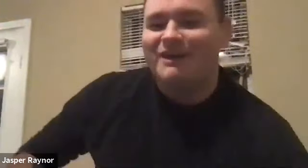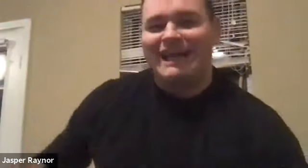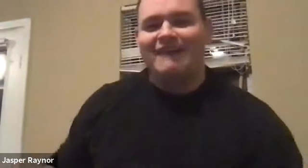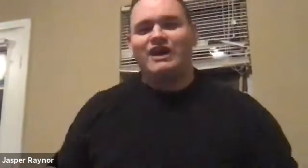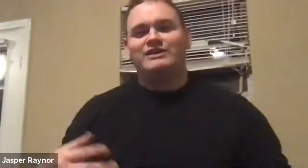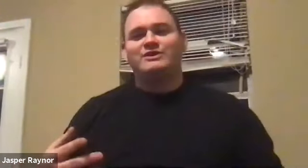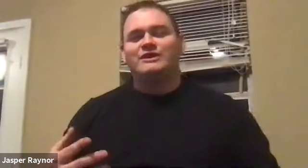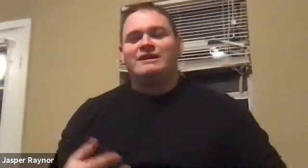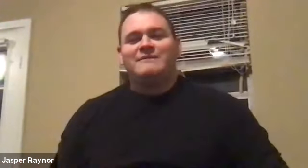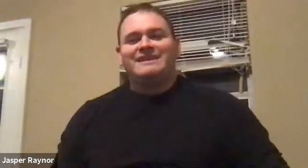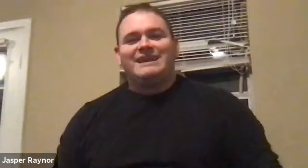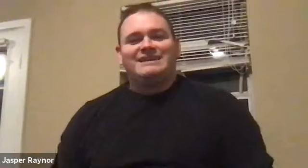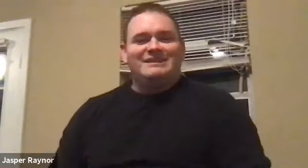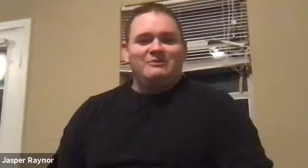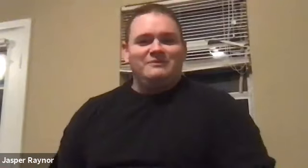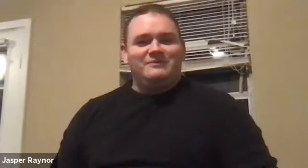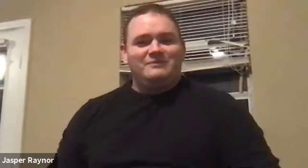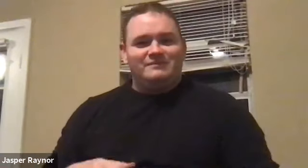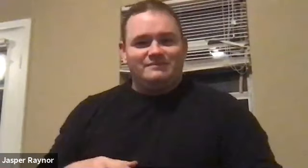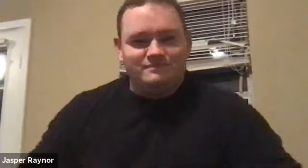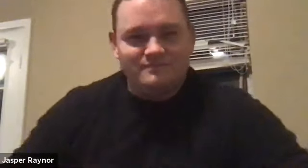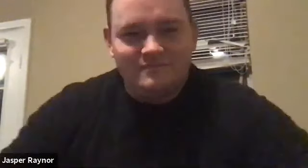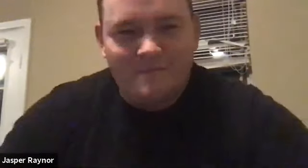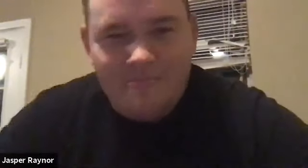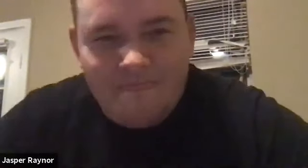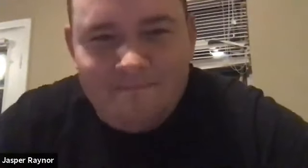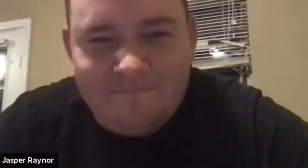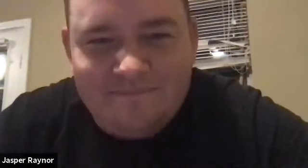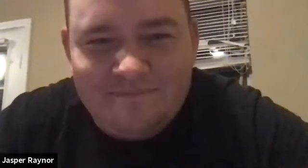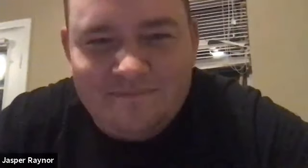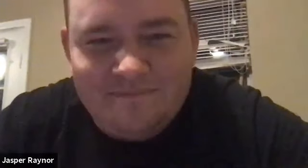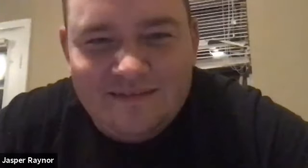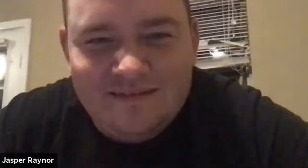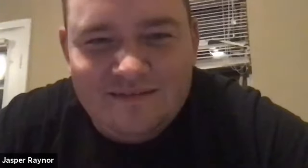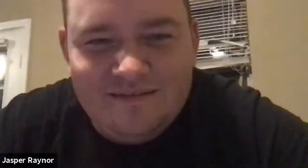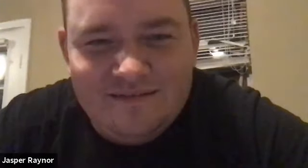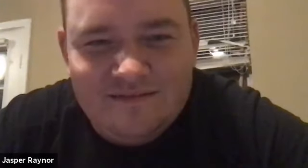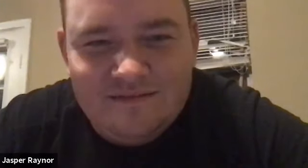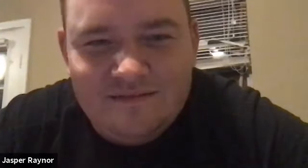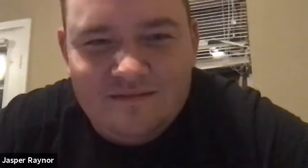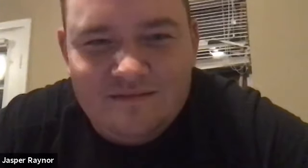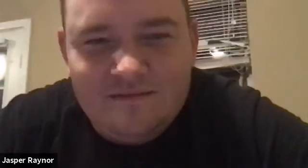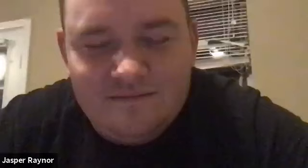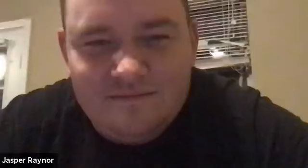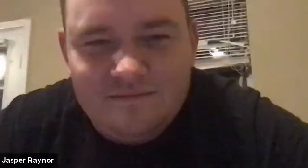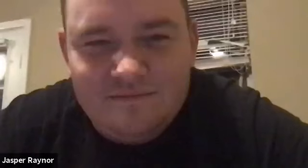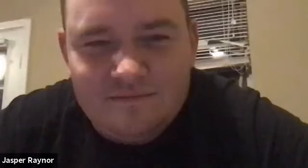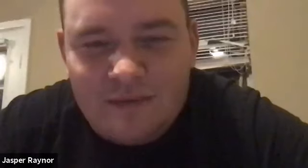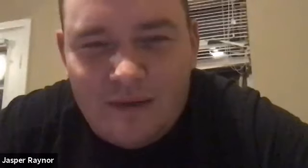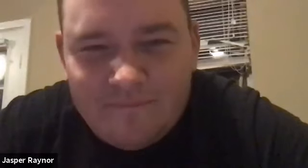like after I do. Wasn't there an interpreter You'll never know. that was wrong? That was signing wrong? There was an